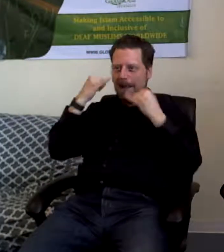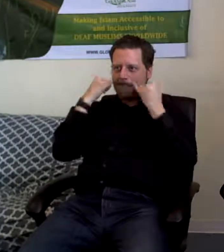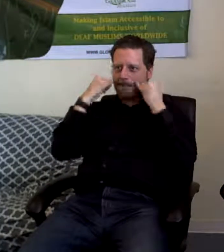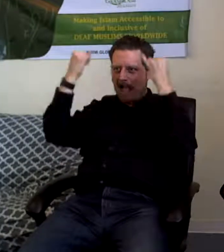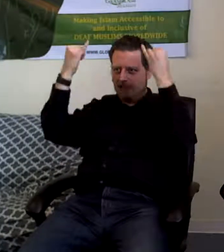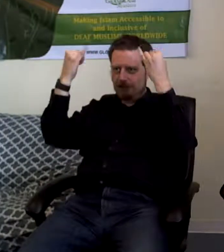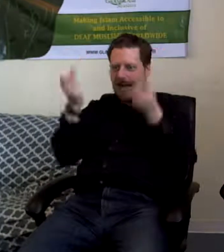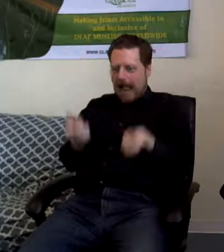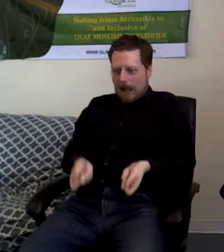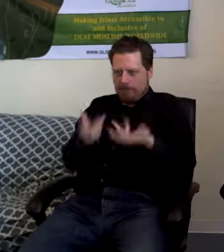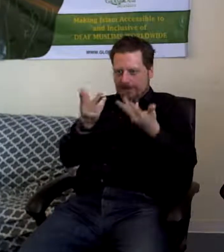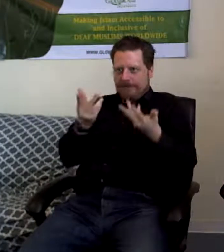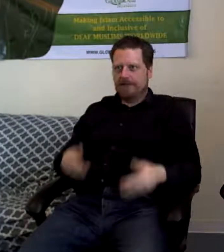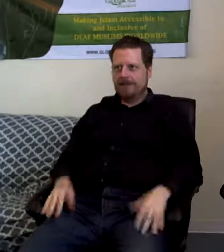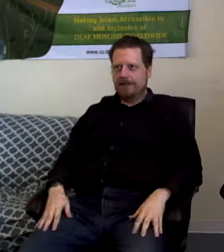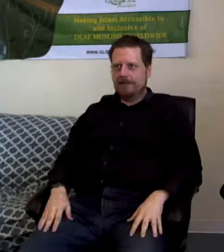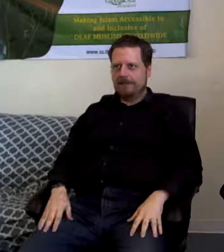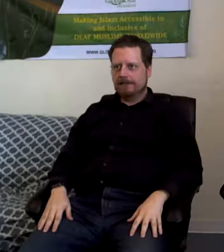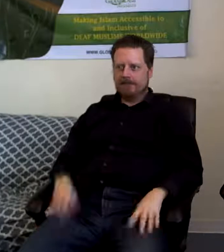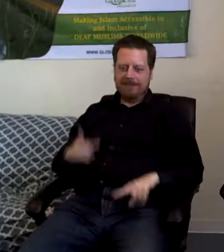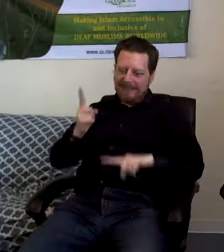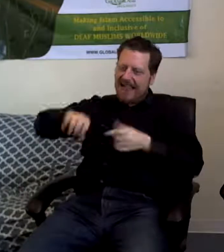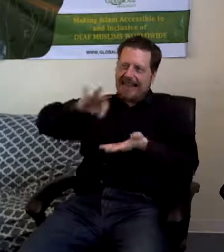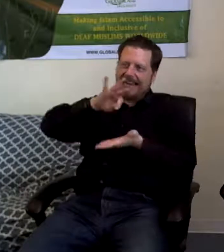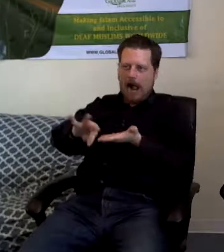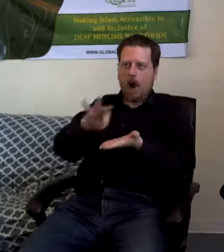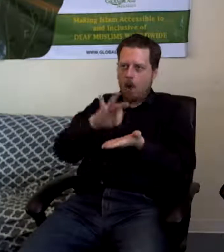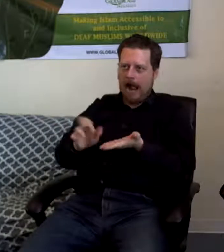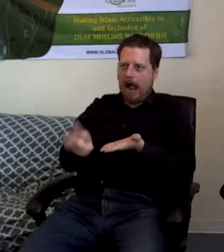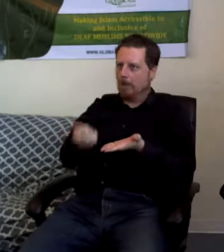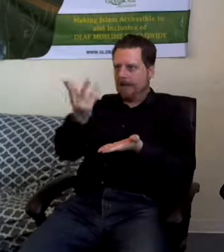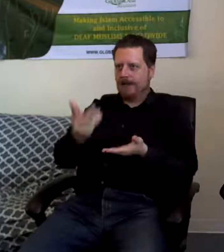alone it could never be accounted for.